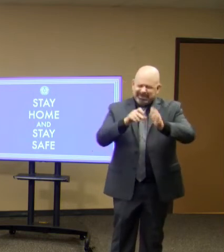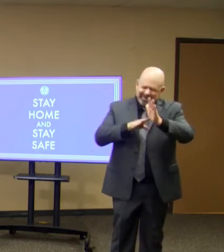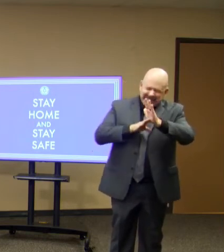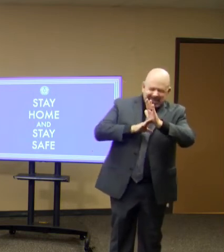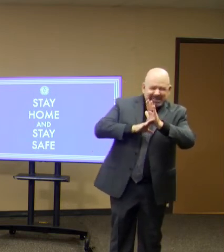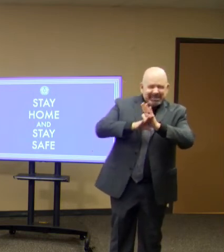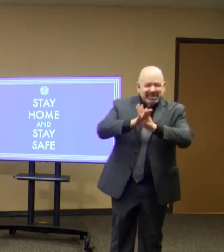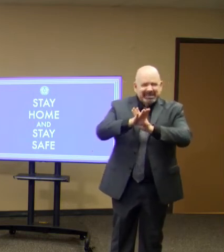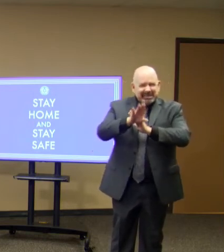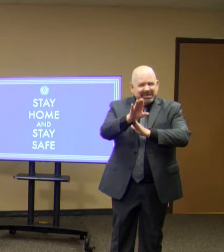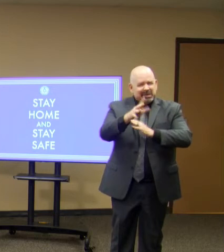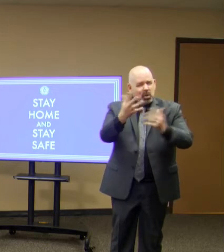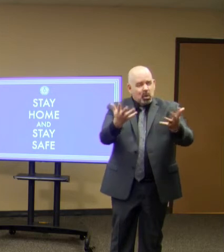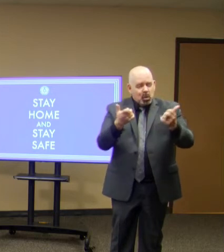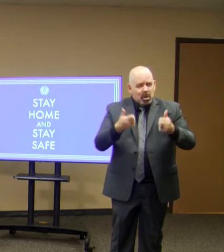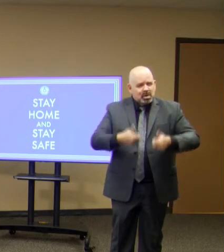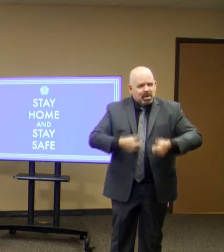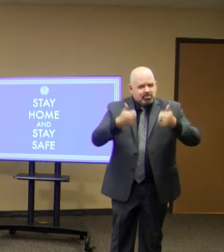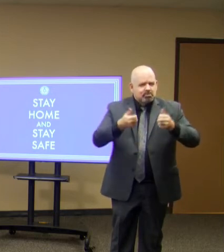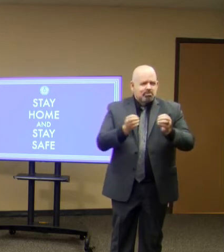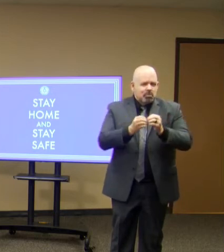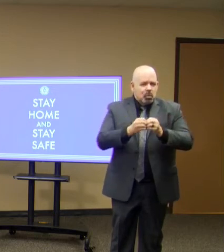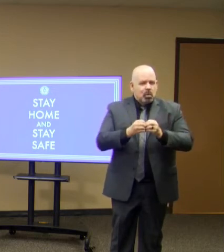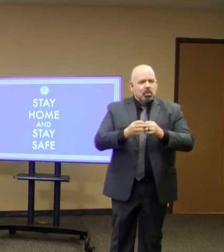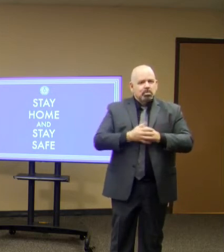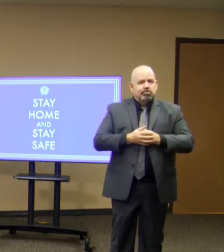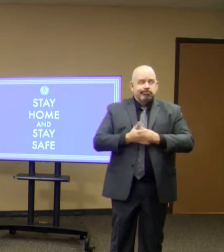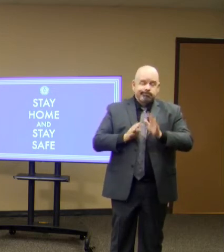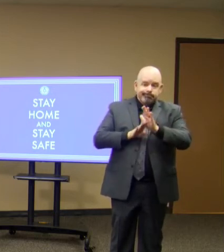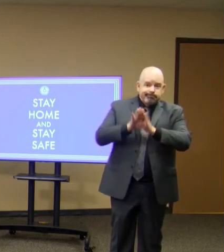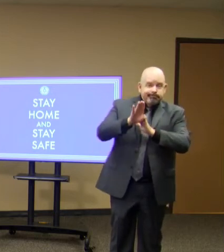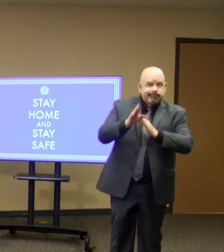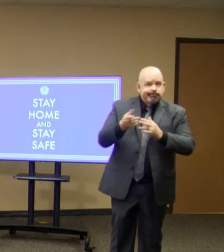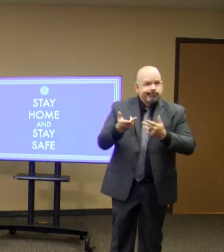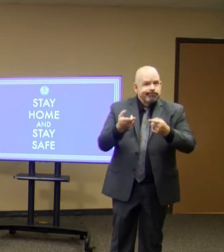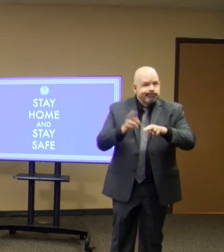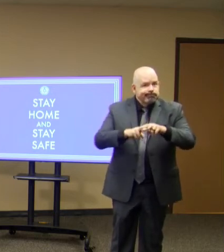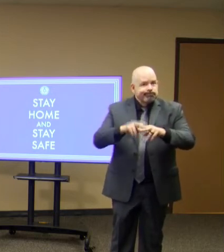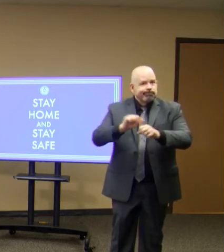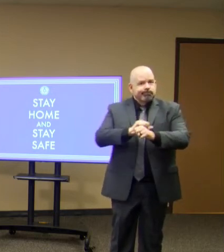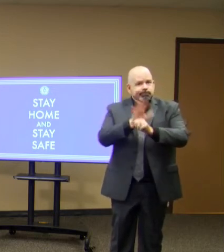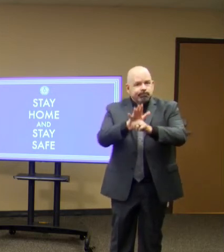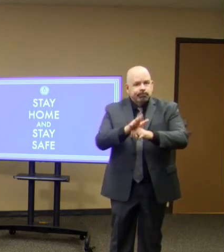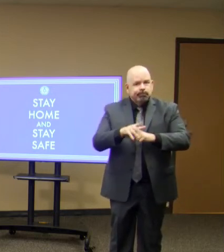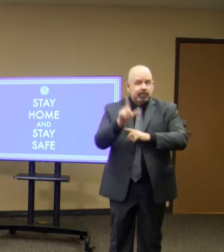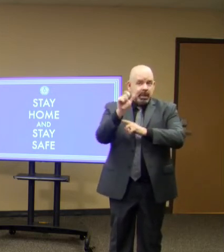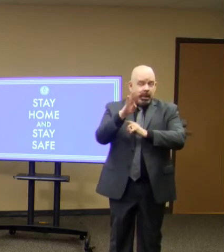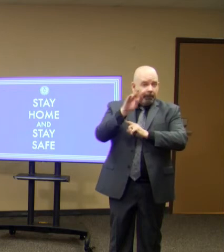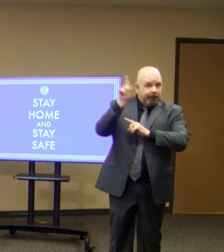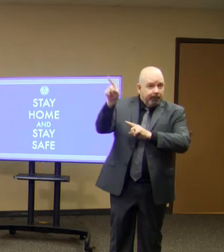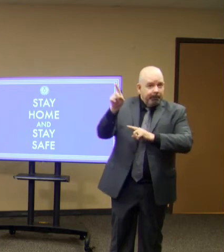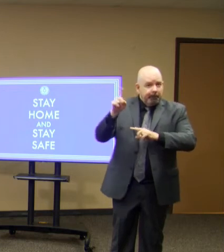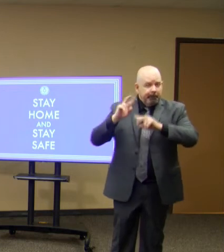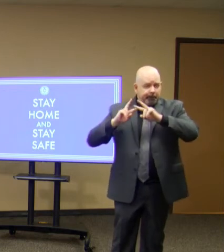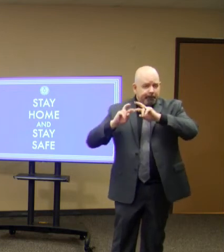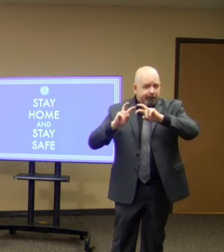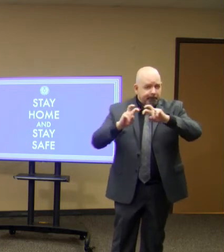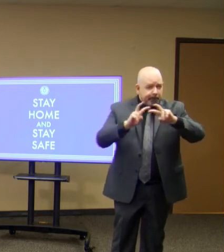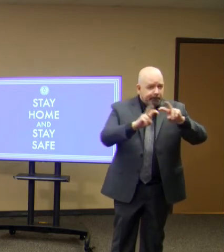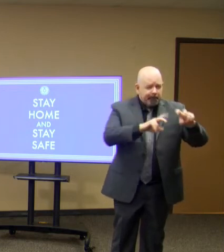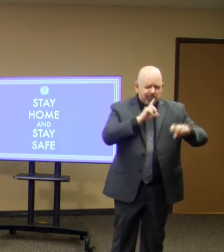the percent of all lab confirmed COVID patients in Dallas County is